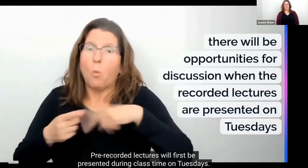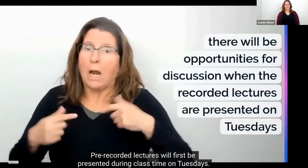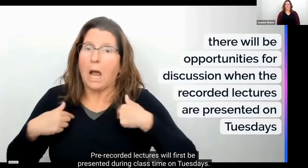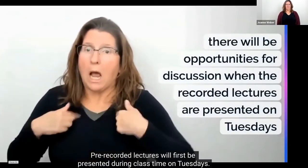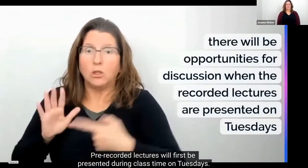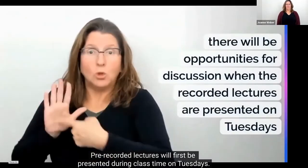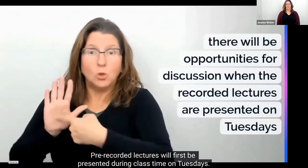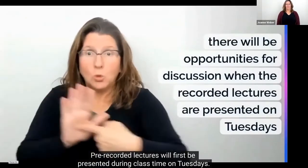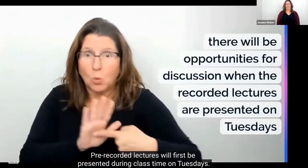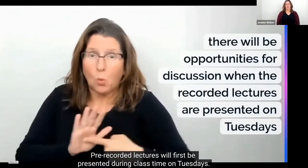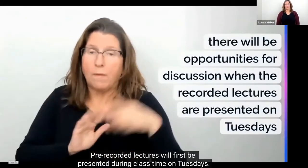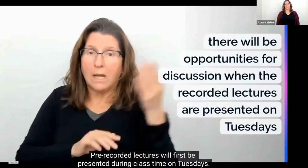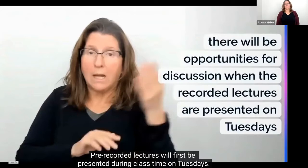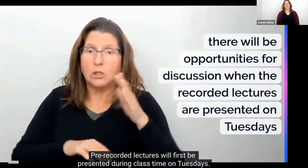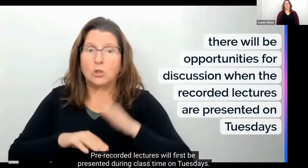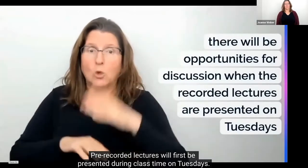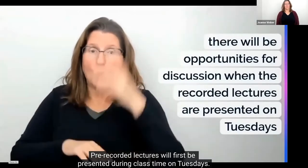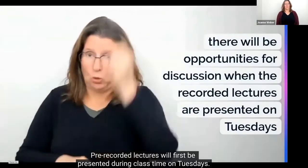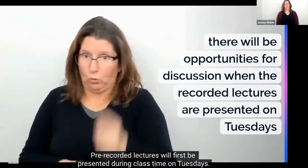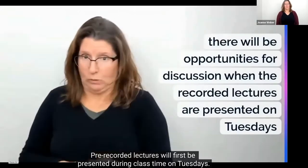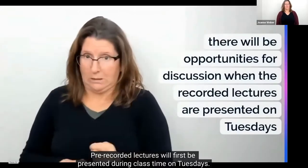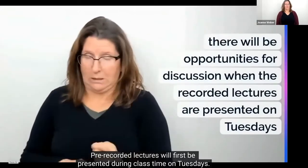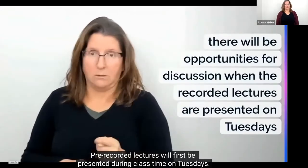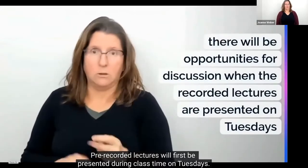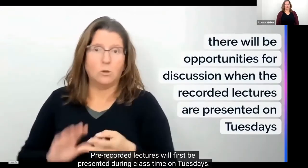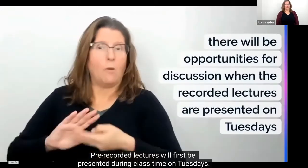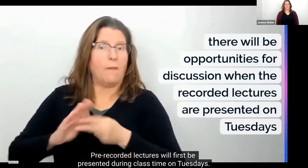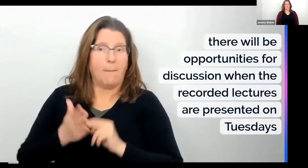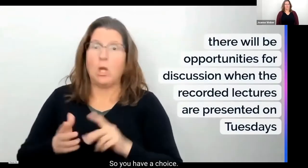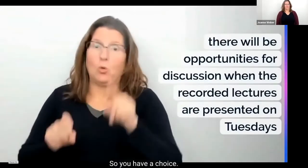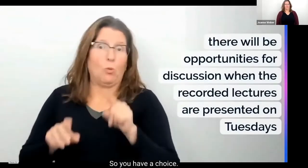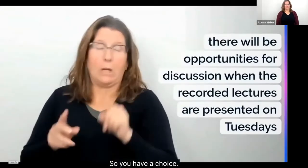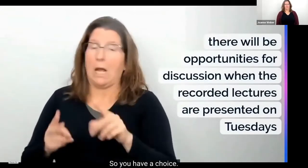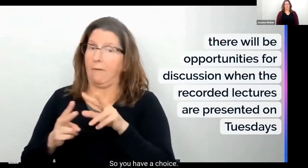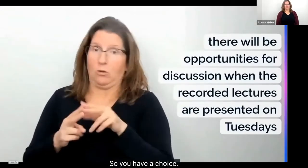Pre-recorded lectures will first be presented during class time on Tuesdays.